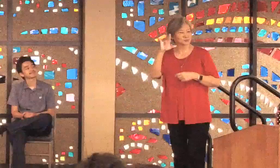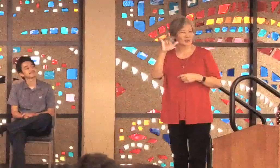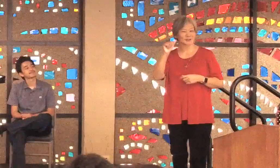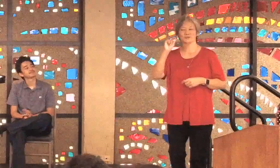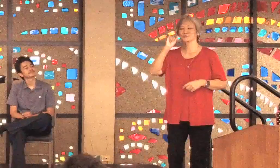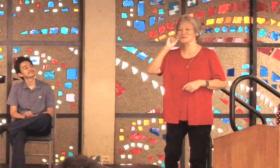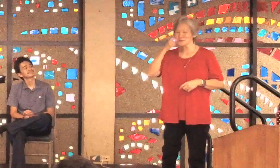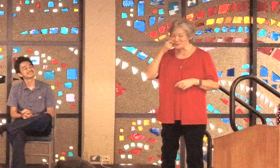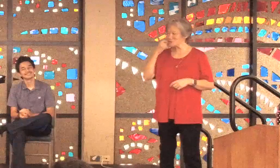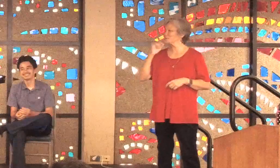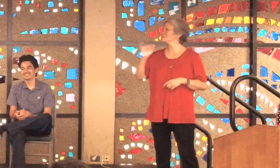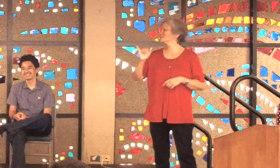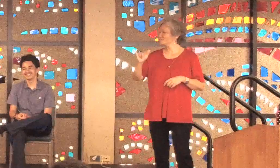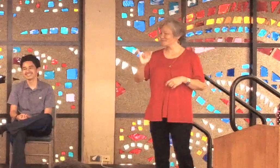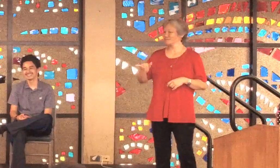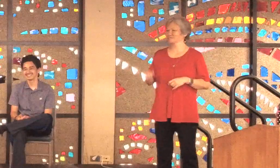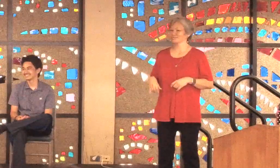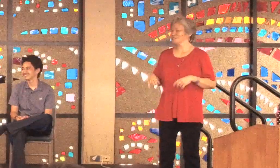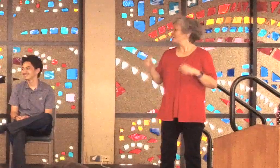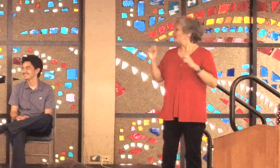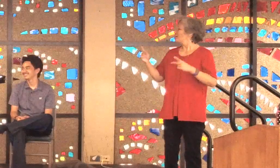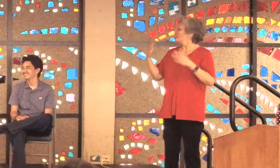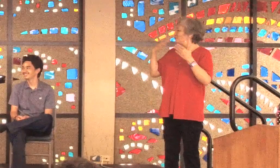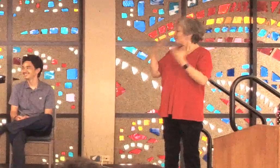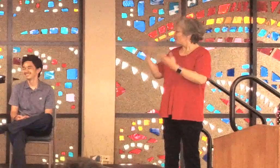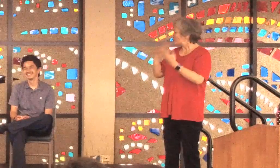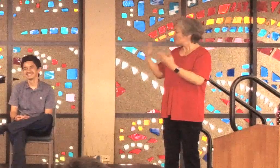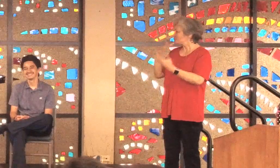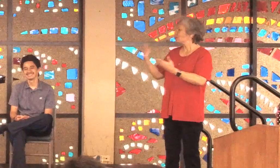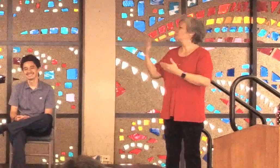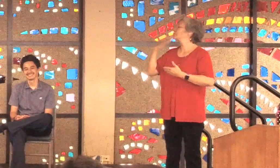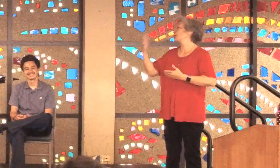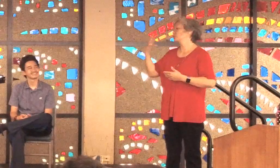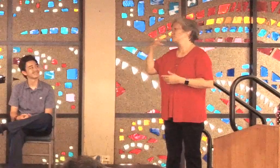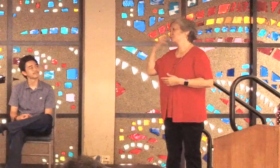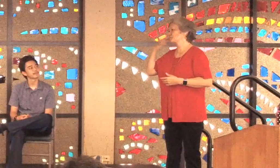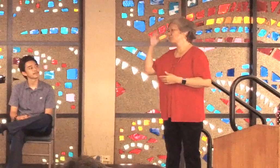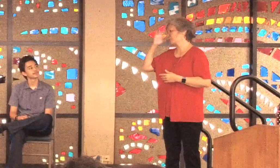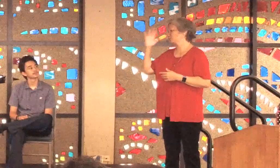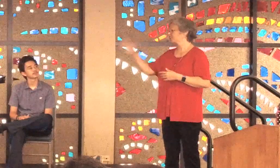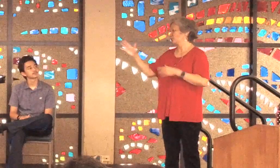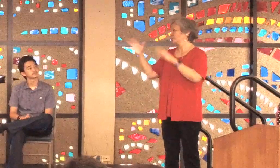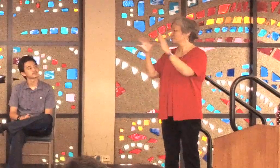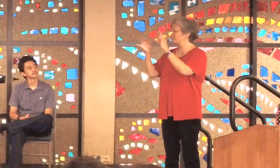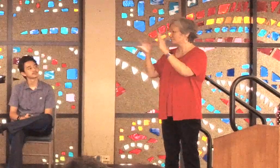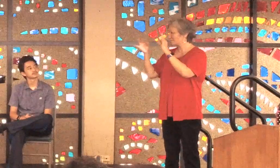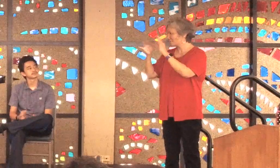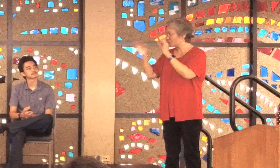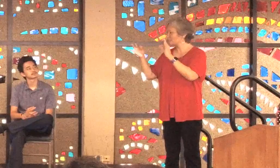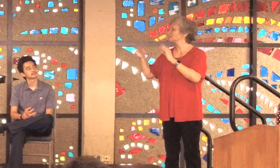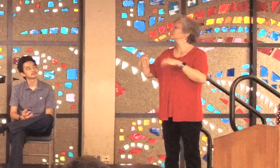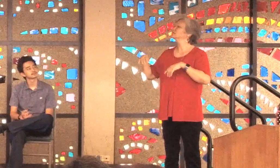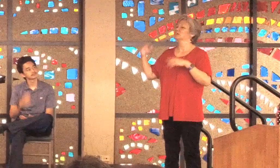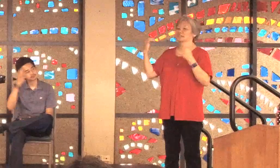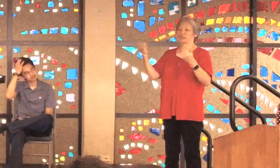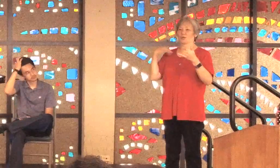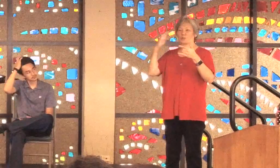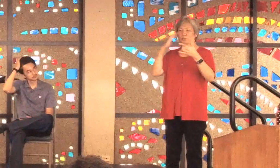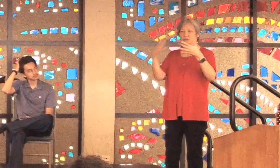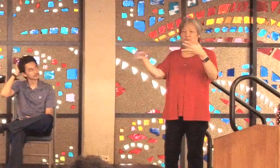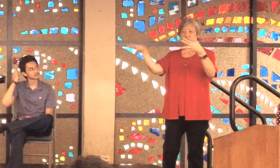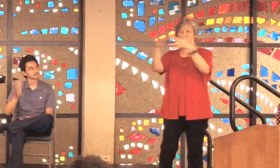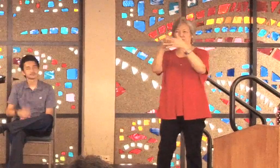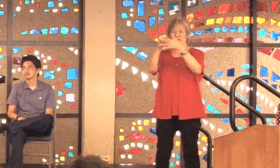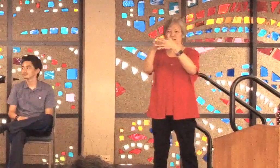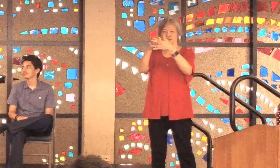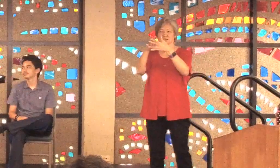Wow, cool. Christmas in July. That's really cool. Okay. Well, thank you very much, Quinlan, for your comments and